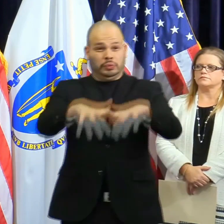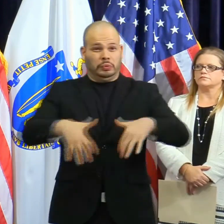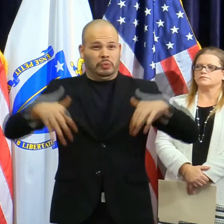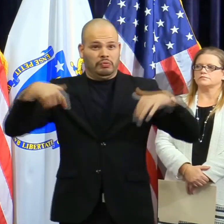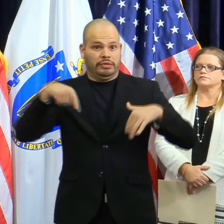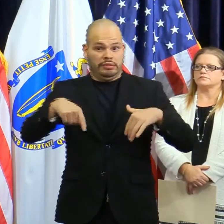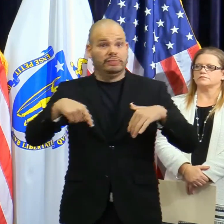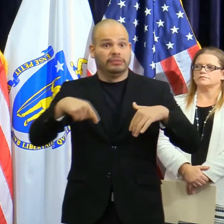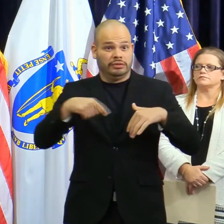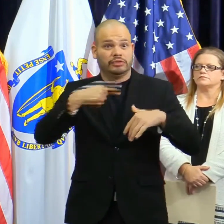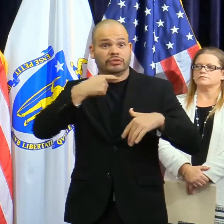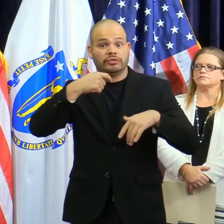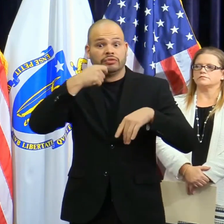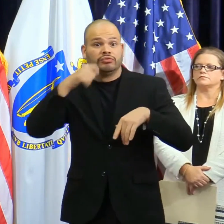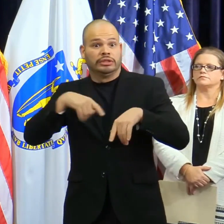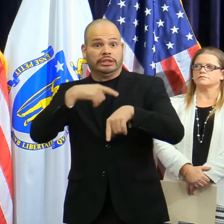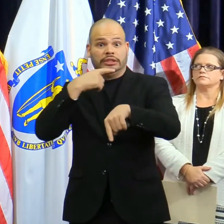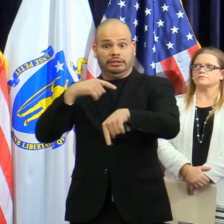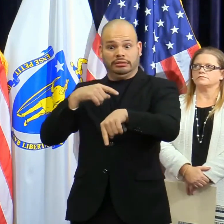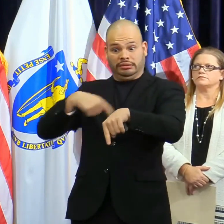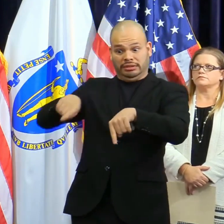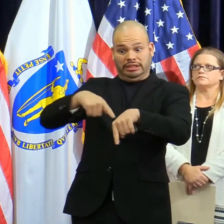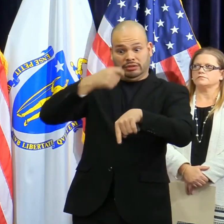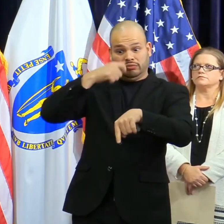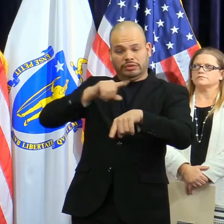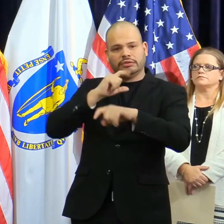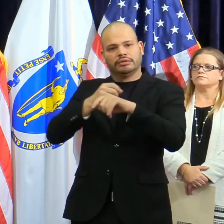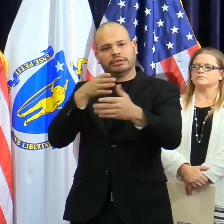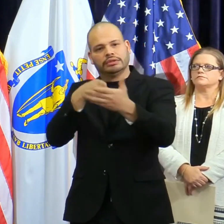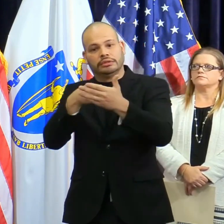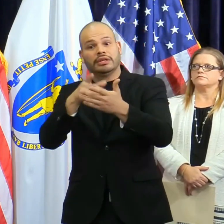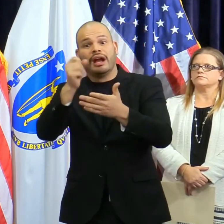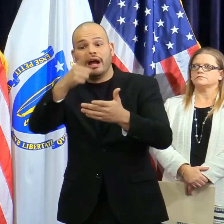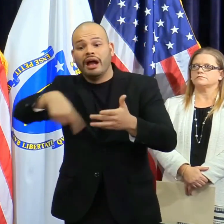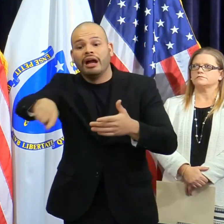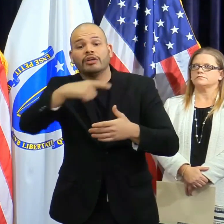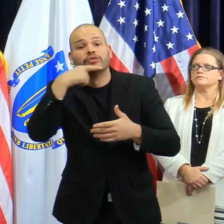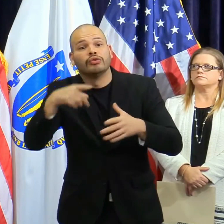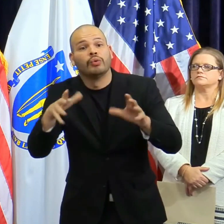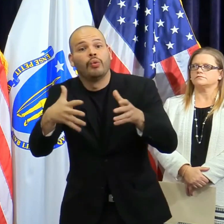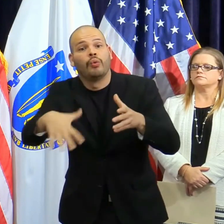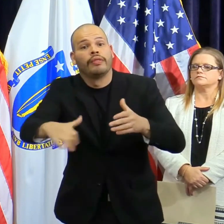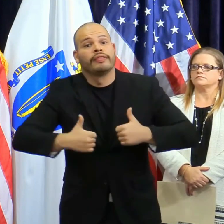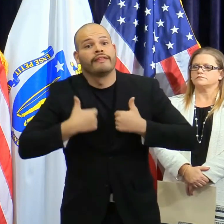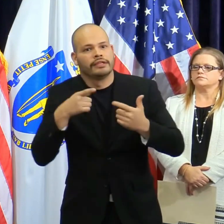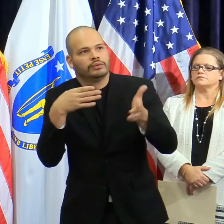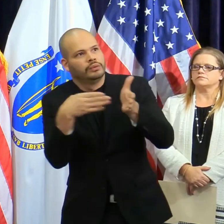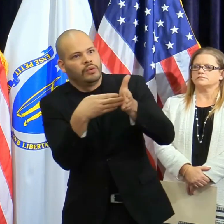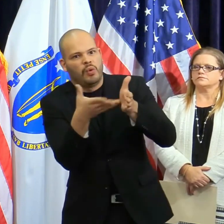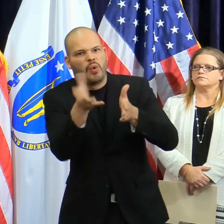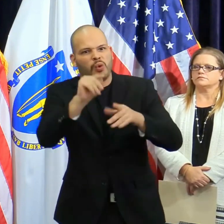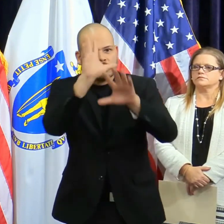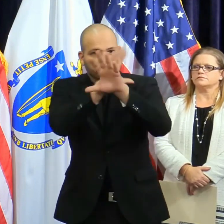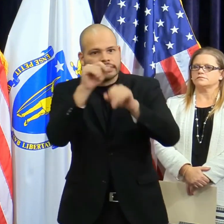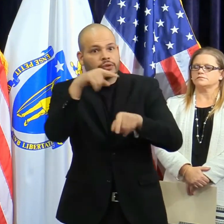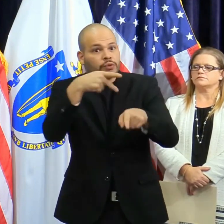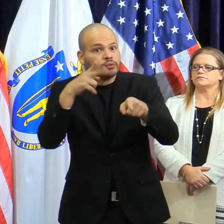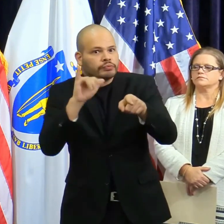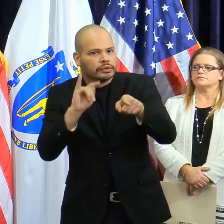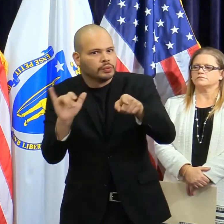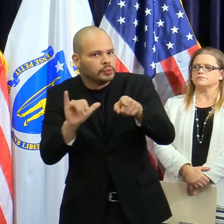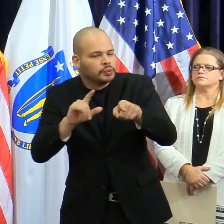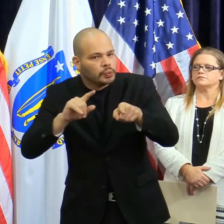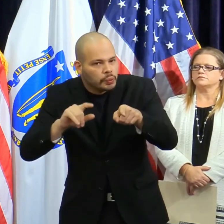this tyrant's war. And they are not alone in Russia or across the rest of the world. Like I